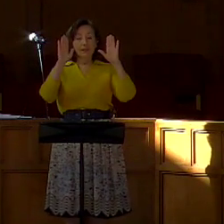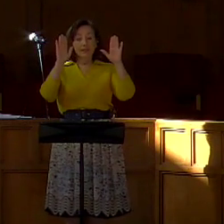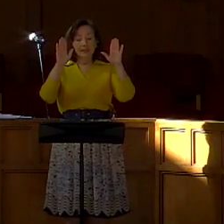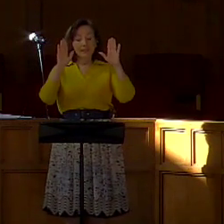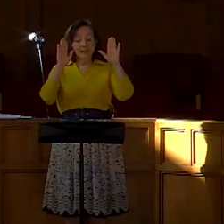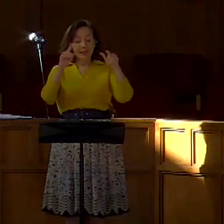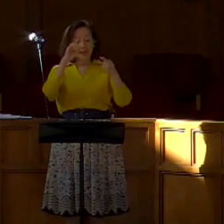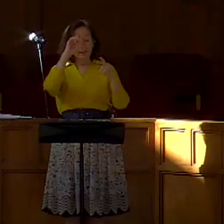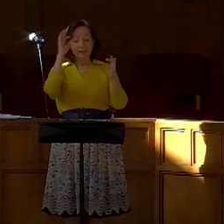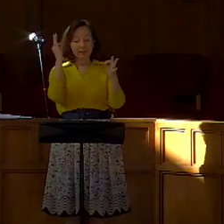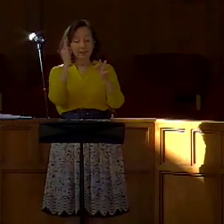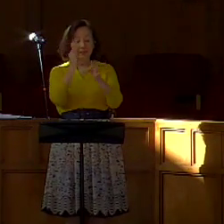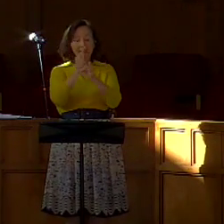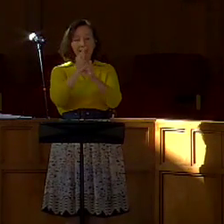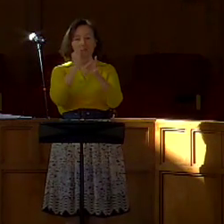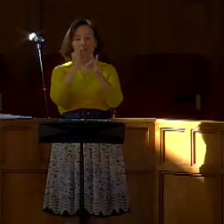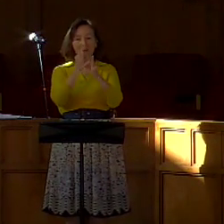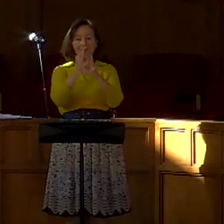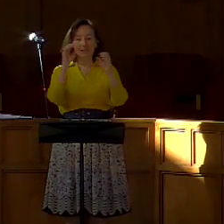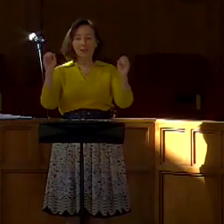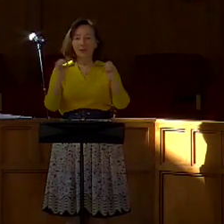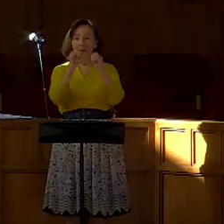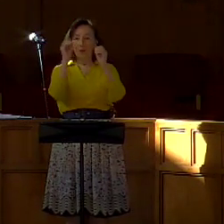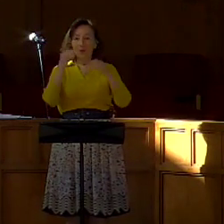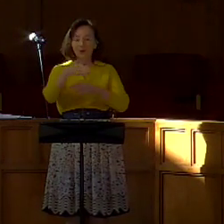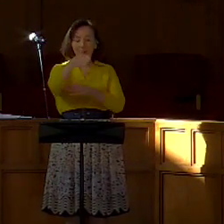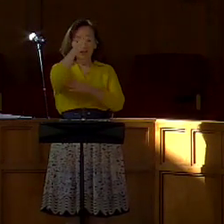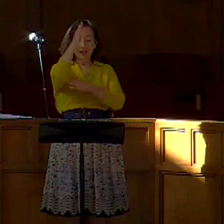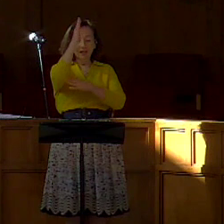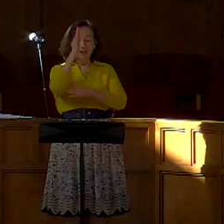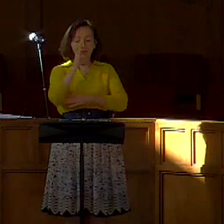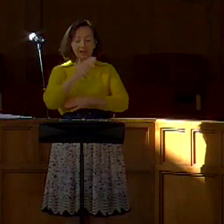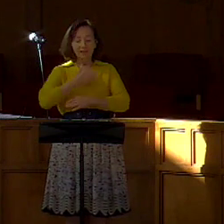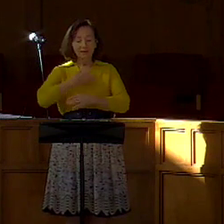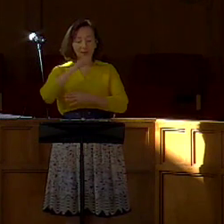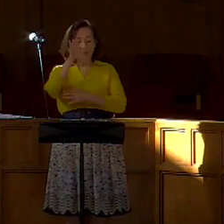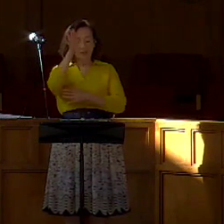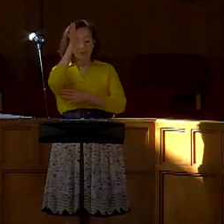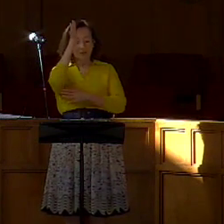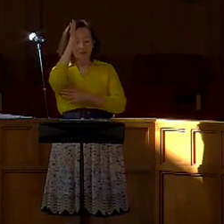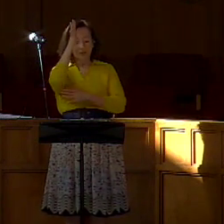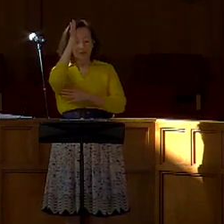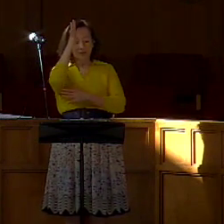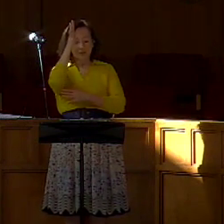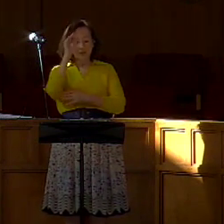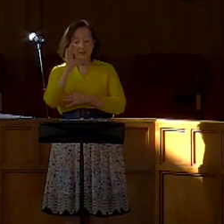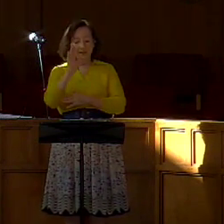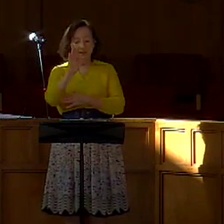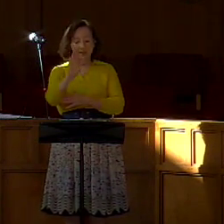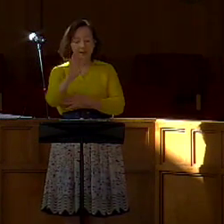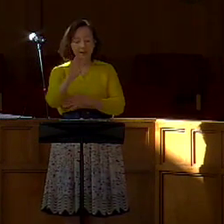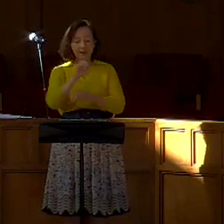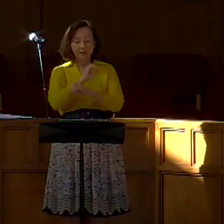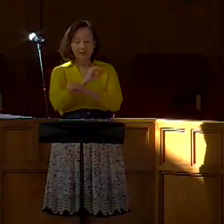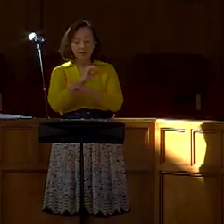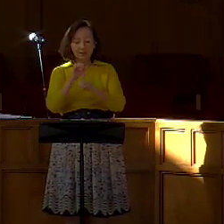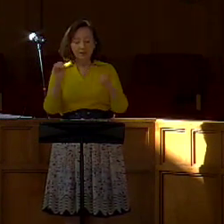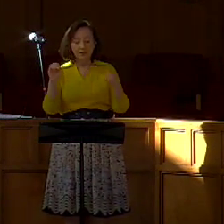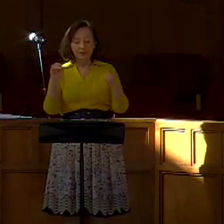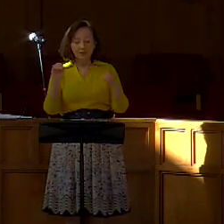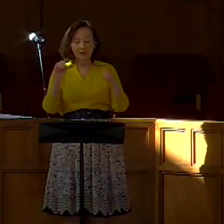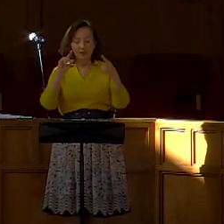Great is Thy faithfulness, O God, my Father. There